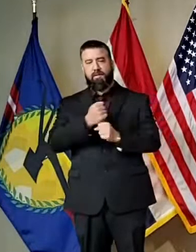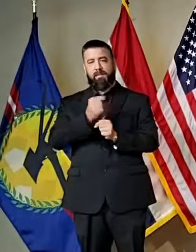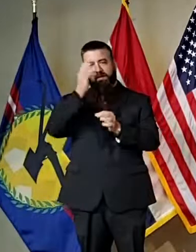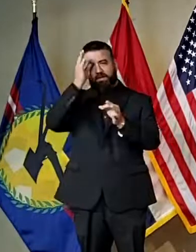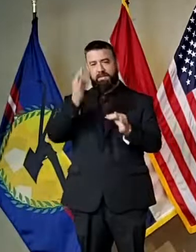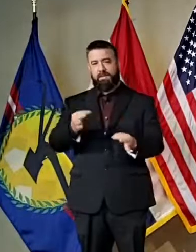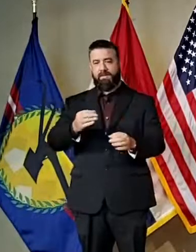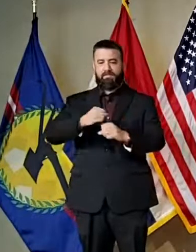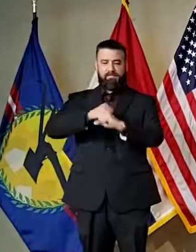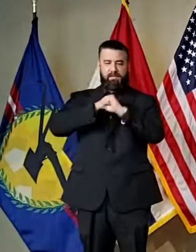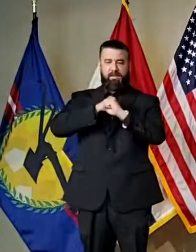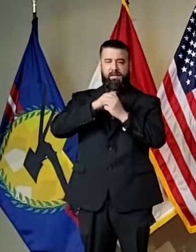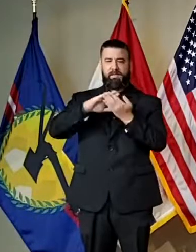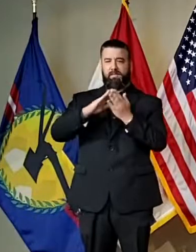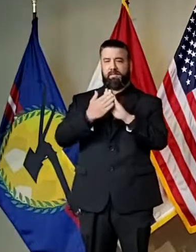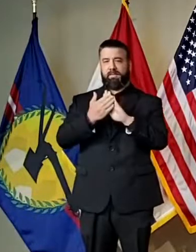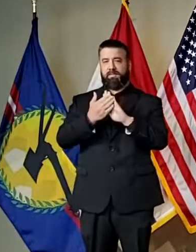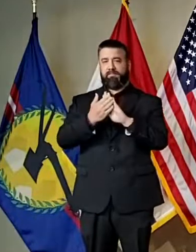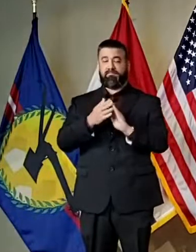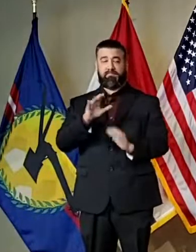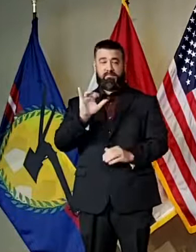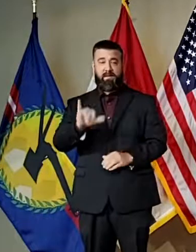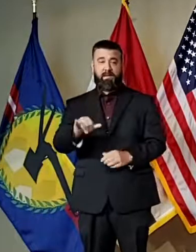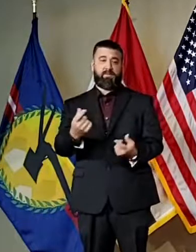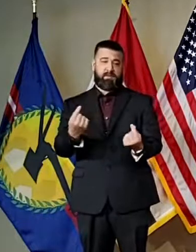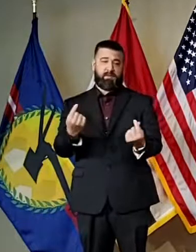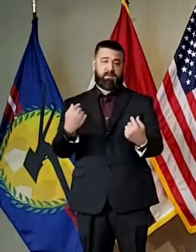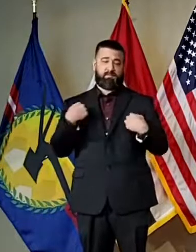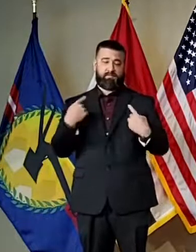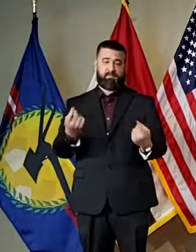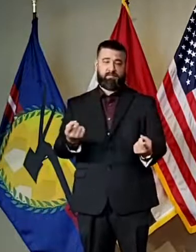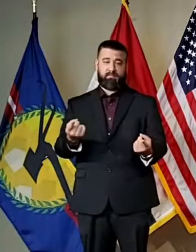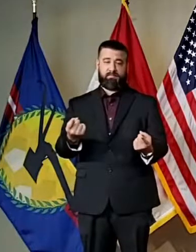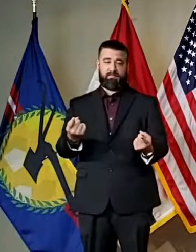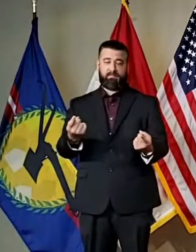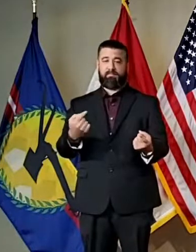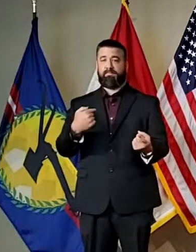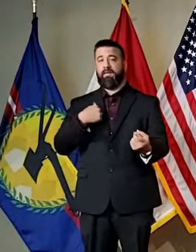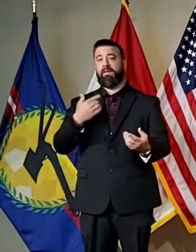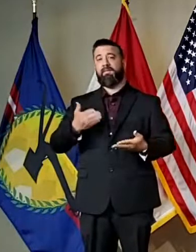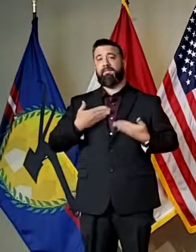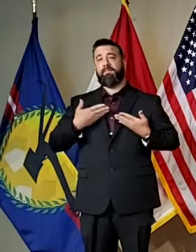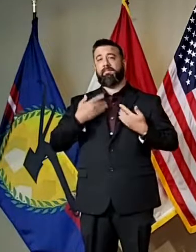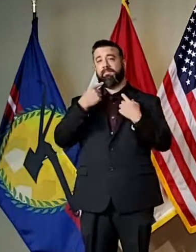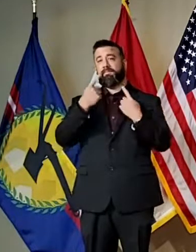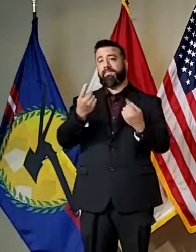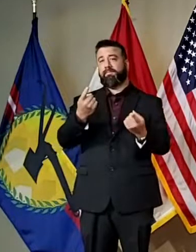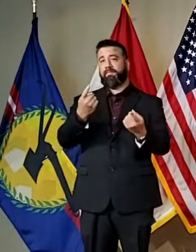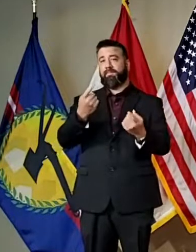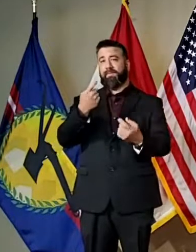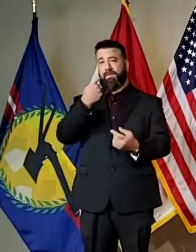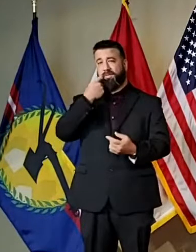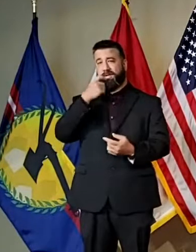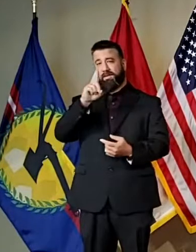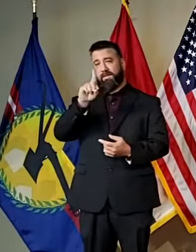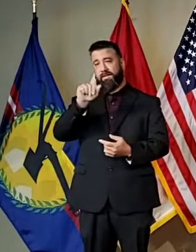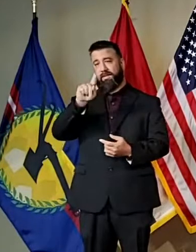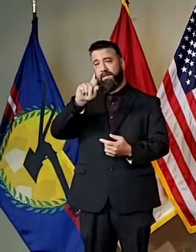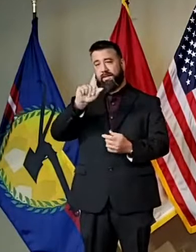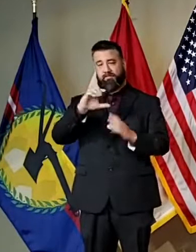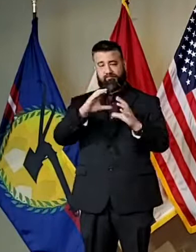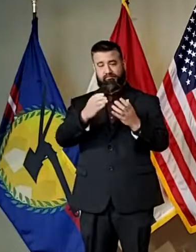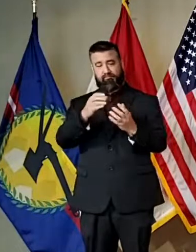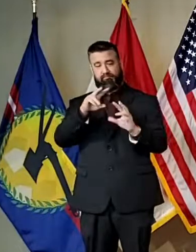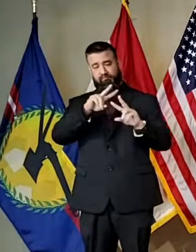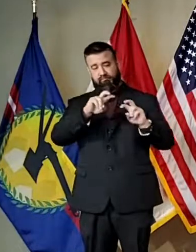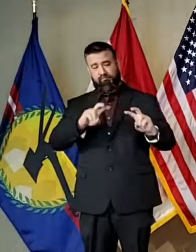our community safe, and that's exactly what they've done. I'm happy to tell you that the latest set of data on